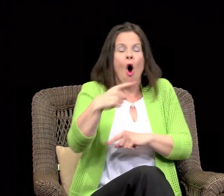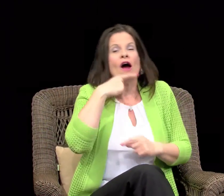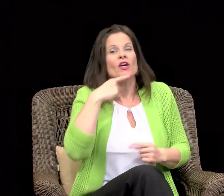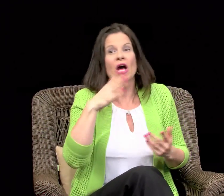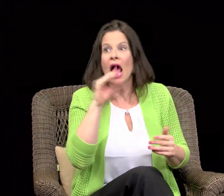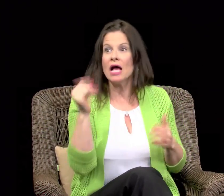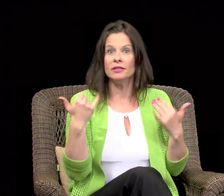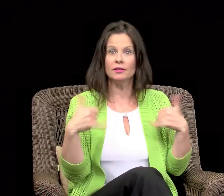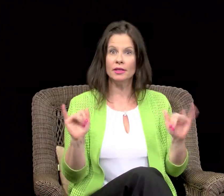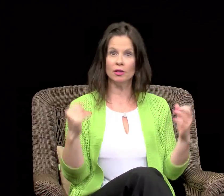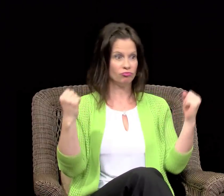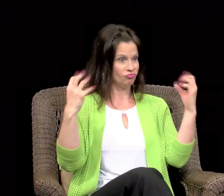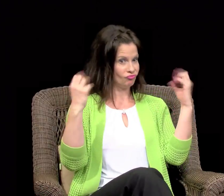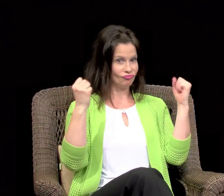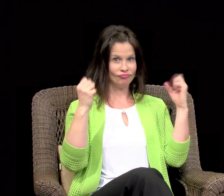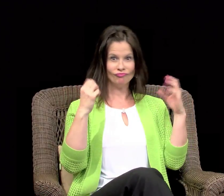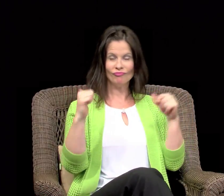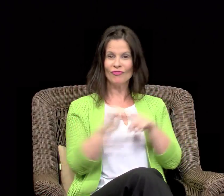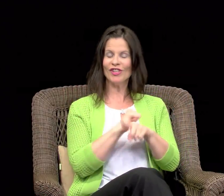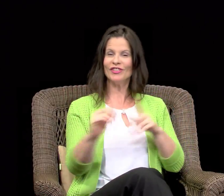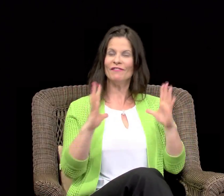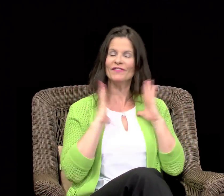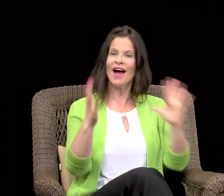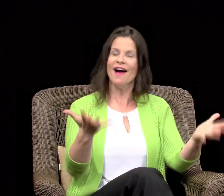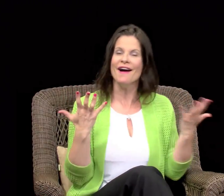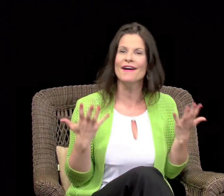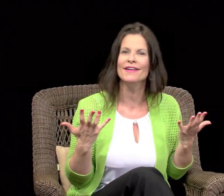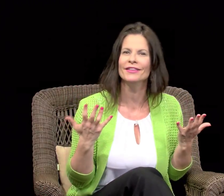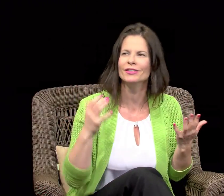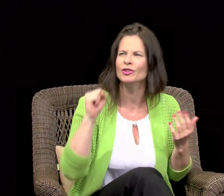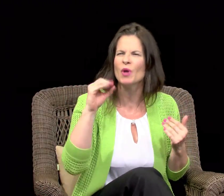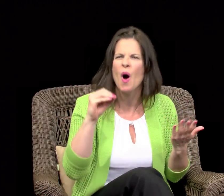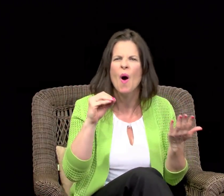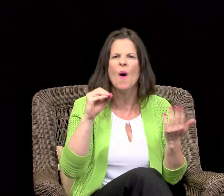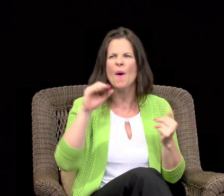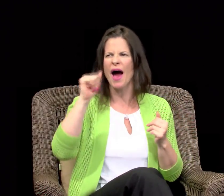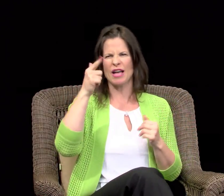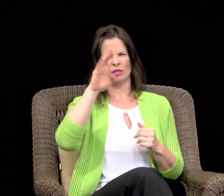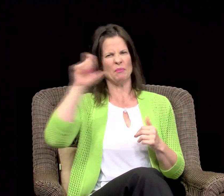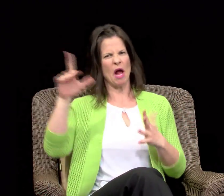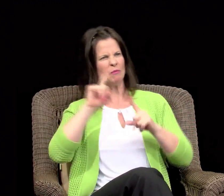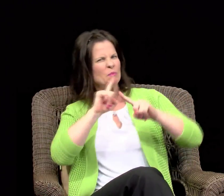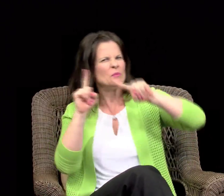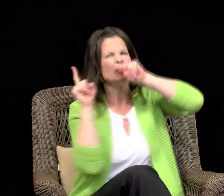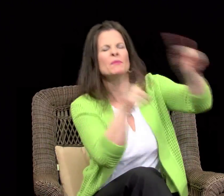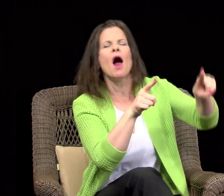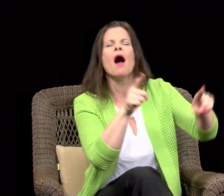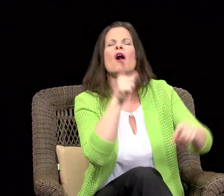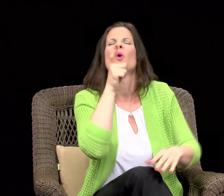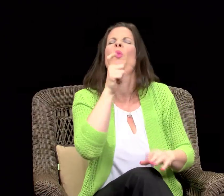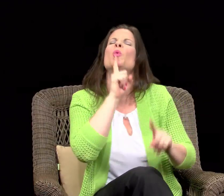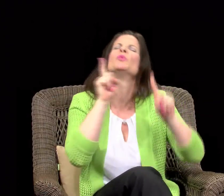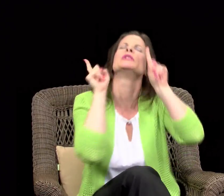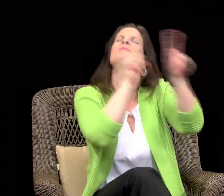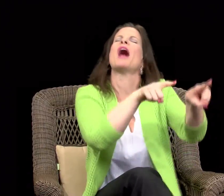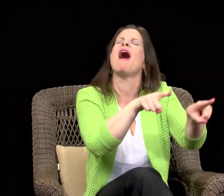big deal. He did wonderful. And he is deaf. And he signs just fine. So Alexender Graham Bell,